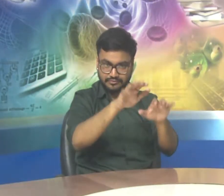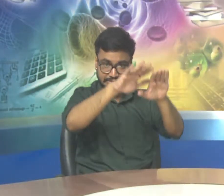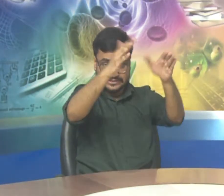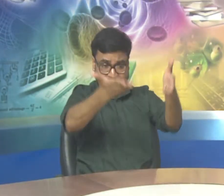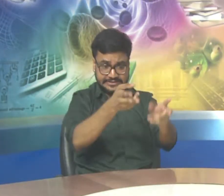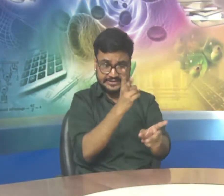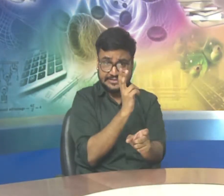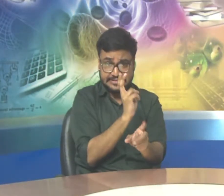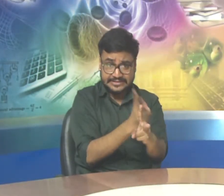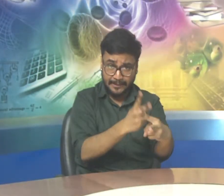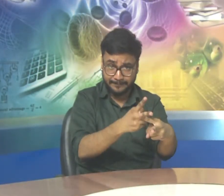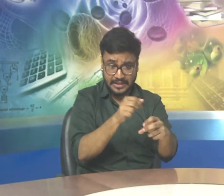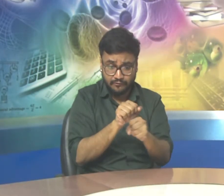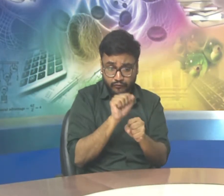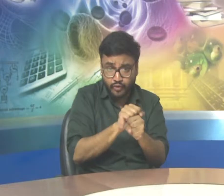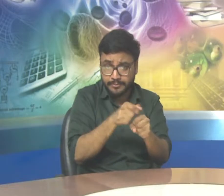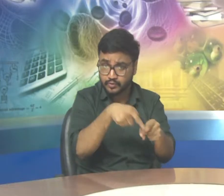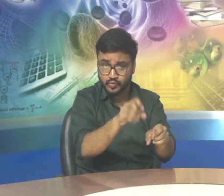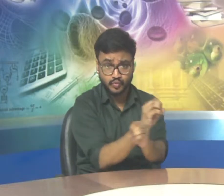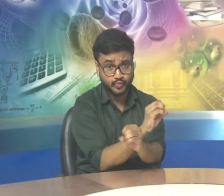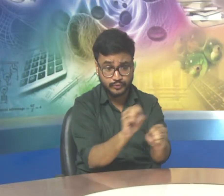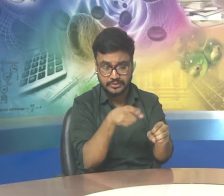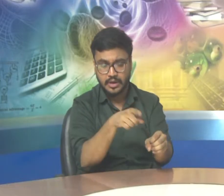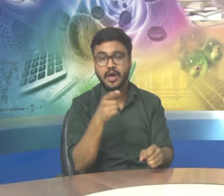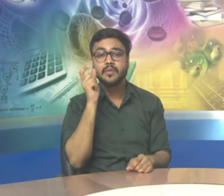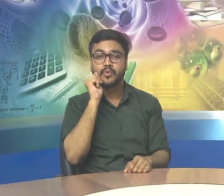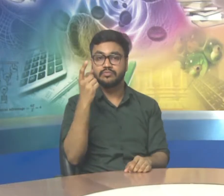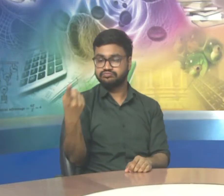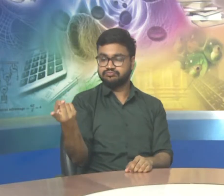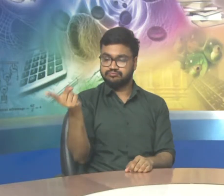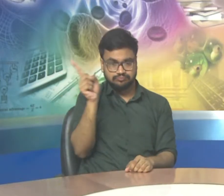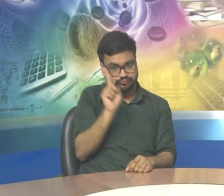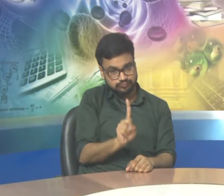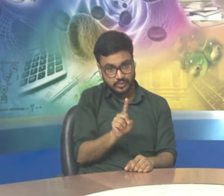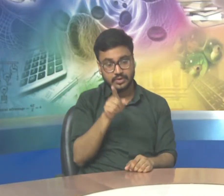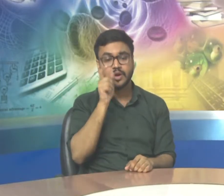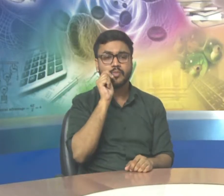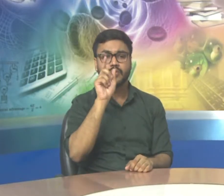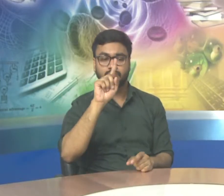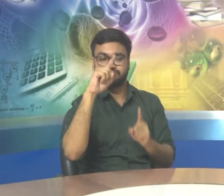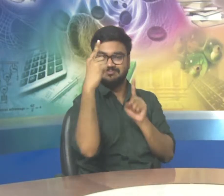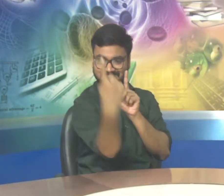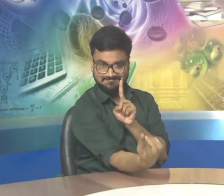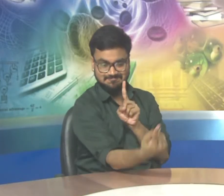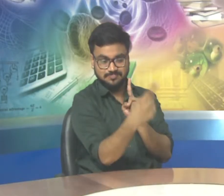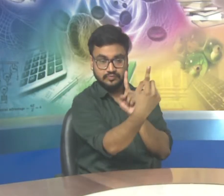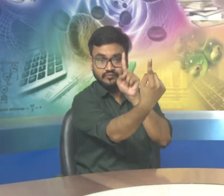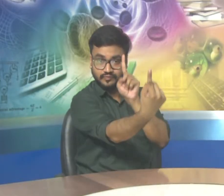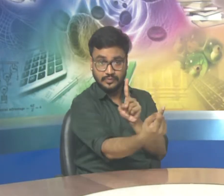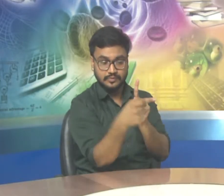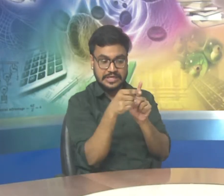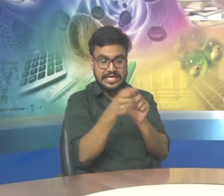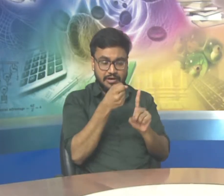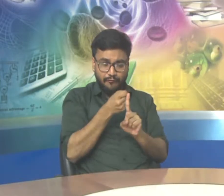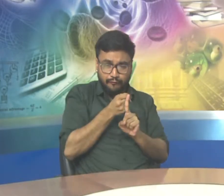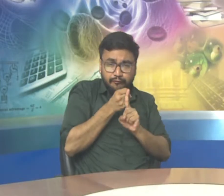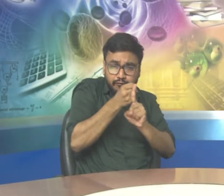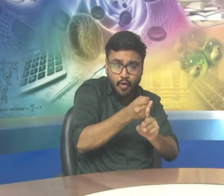Like here is a visual explanation on the scheme. An object at